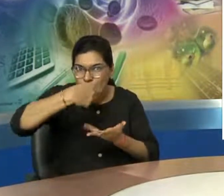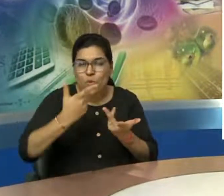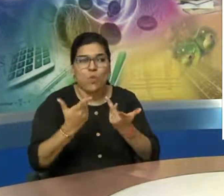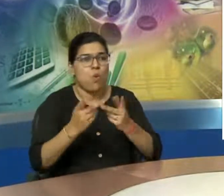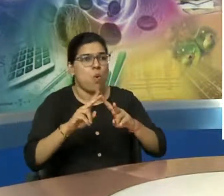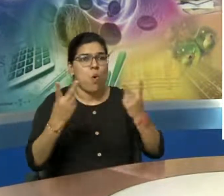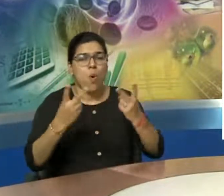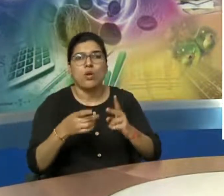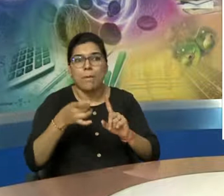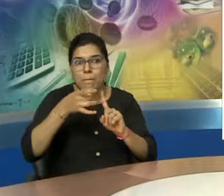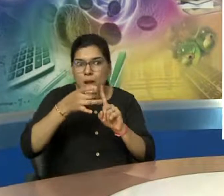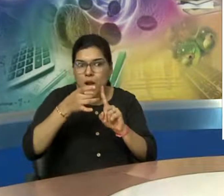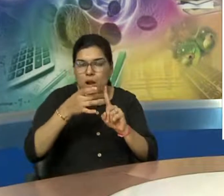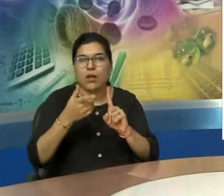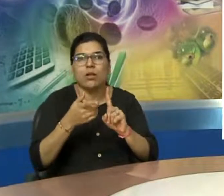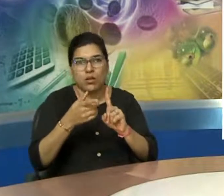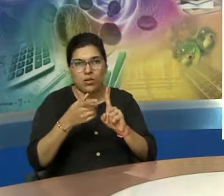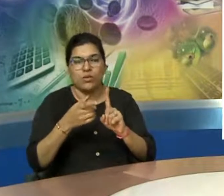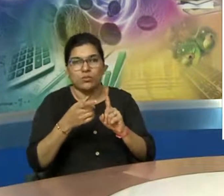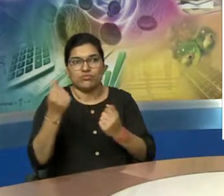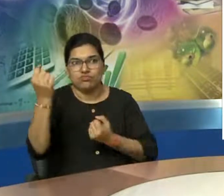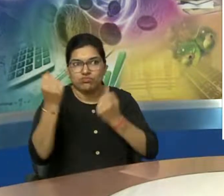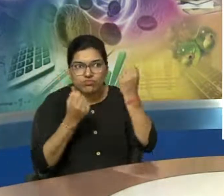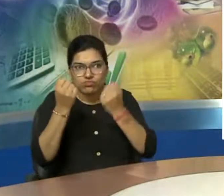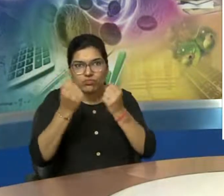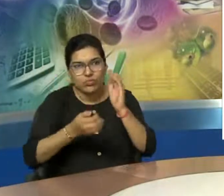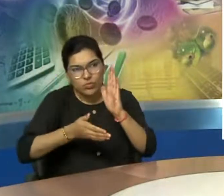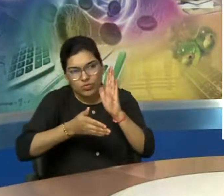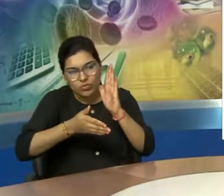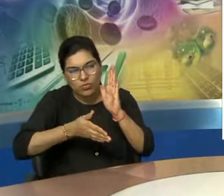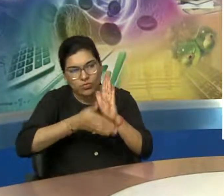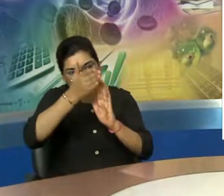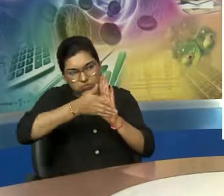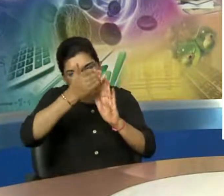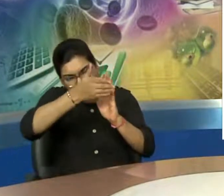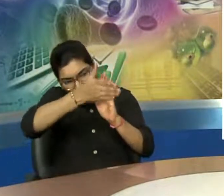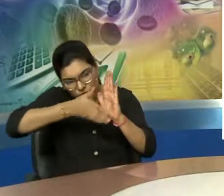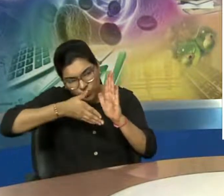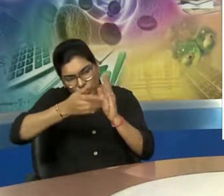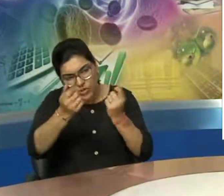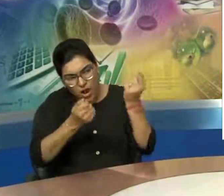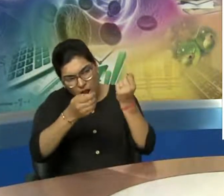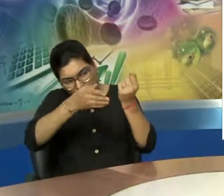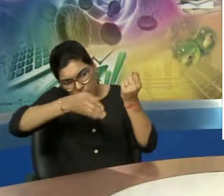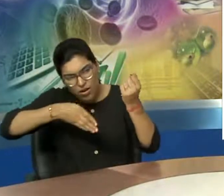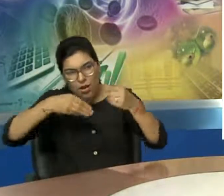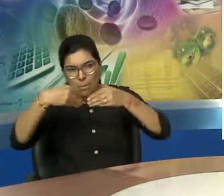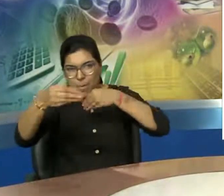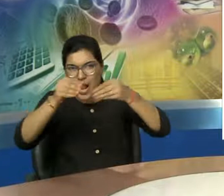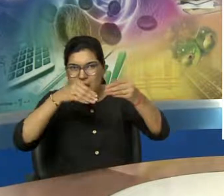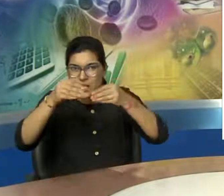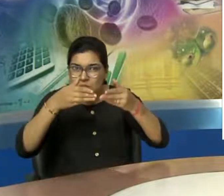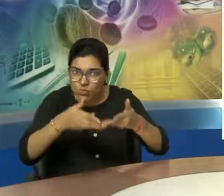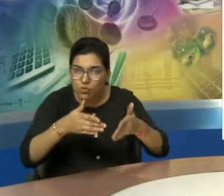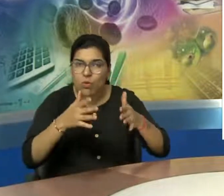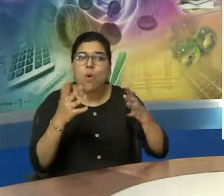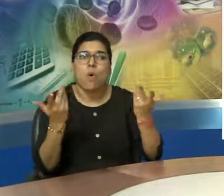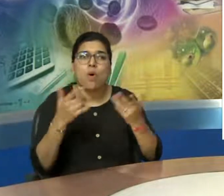Also metals are found on the earth, inside the earth. We know that we use metal for so